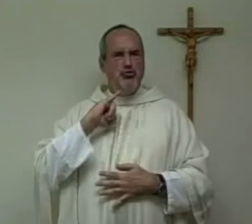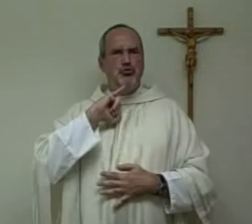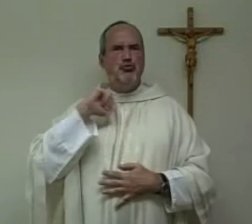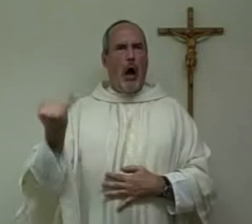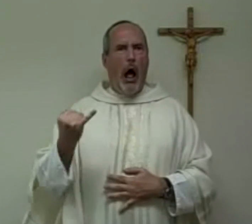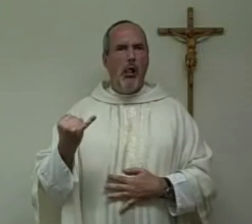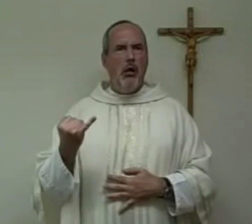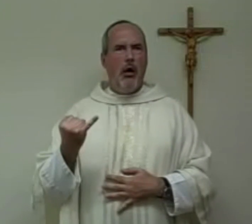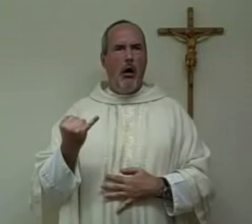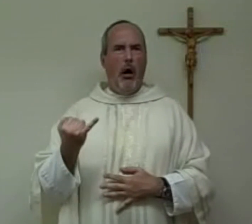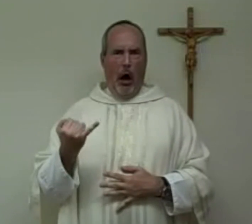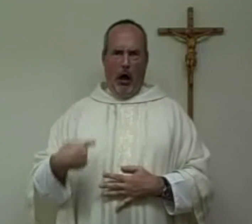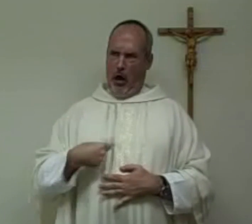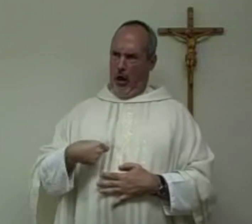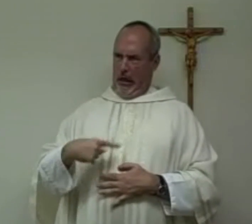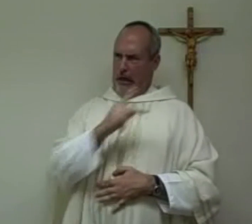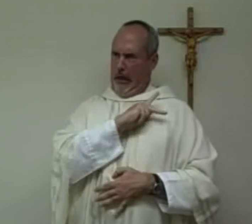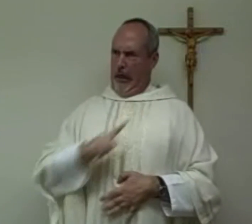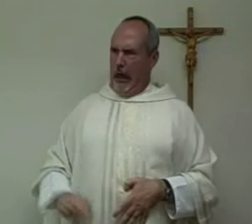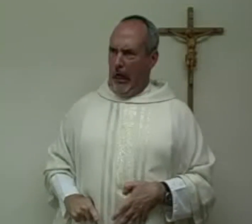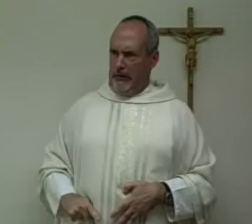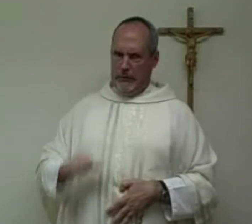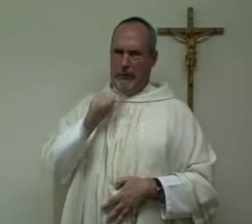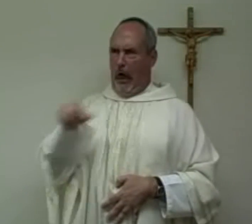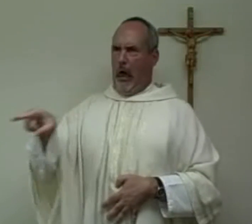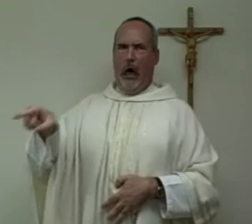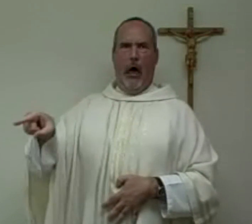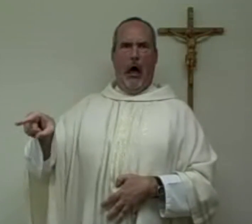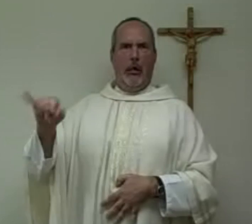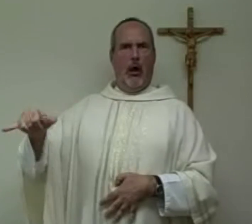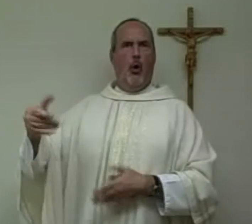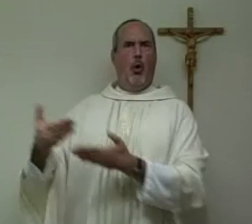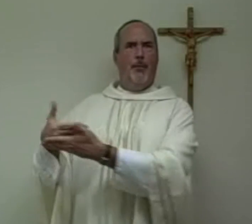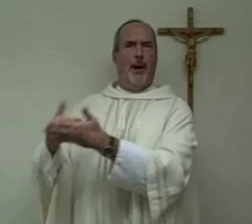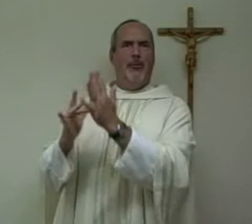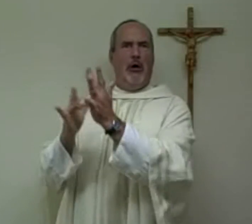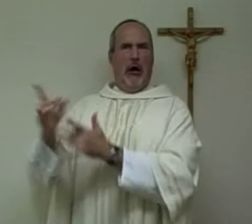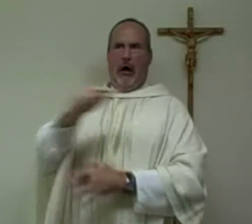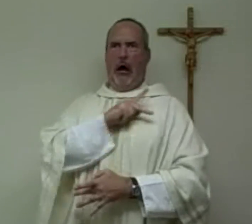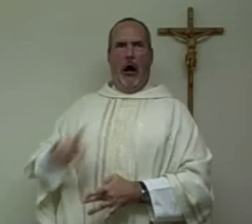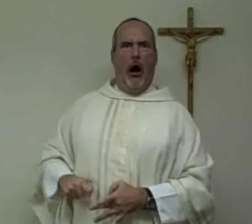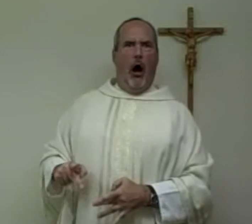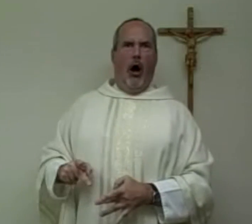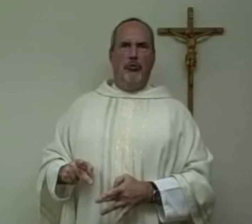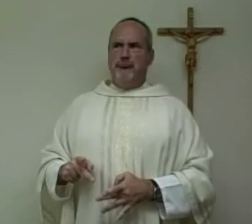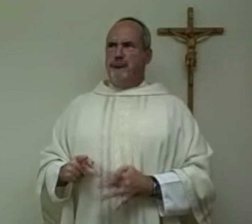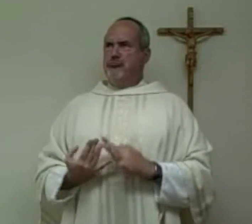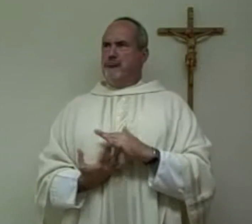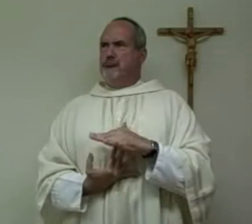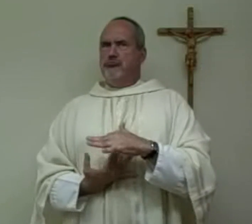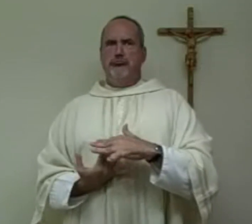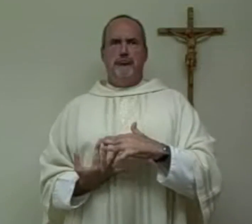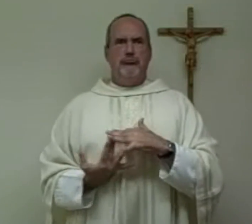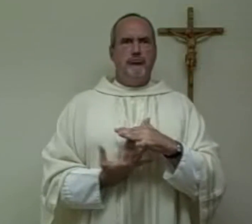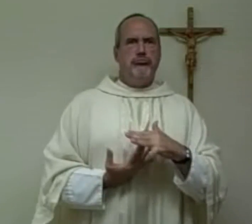First is that he was probably jealous because he was the king and not this new baby, Jesus